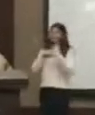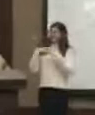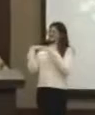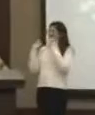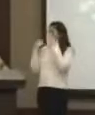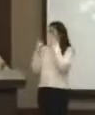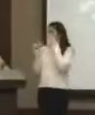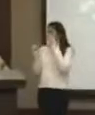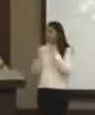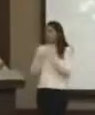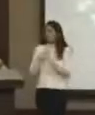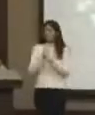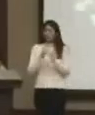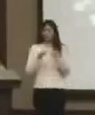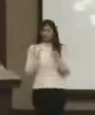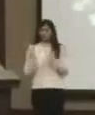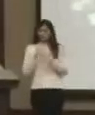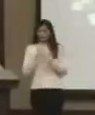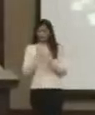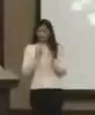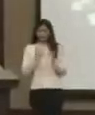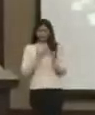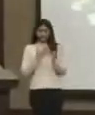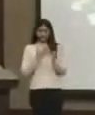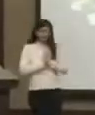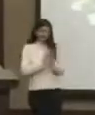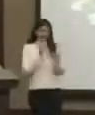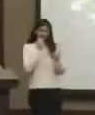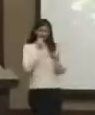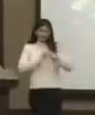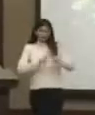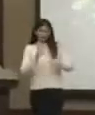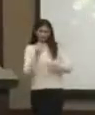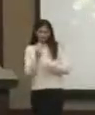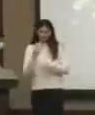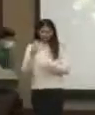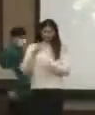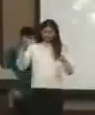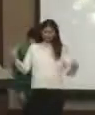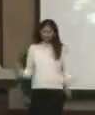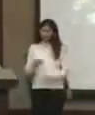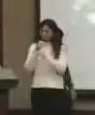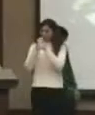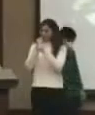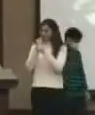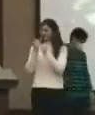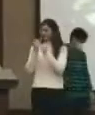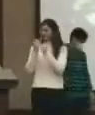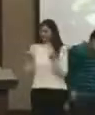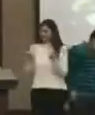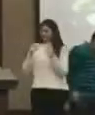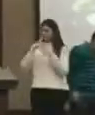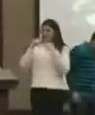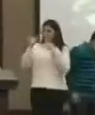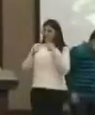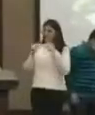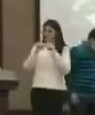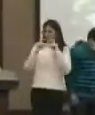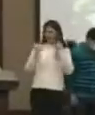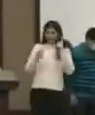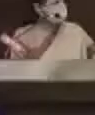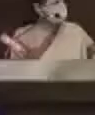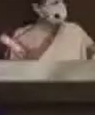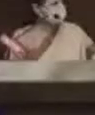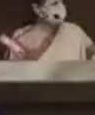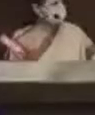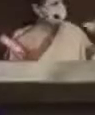George, may I request you to just spend a couple of minutes, if you can, and round up both the panels very briefly, if